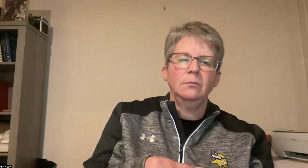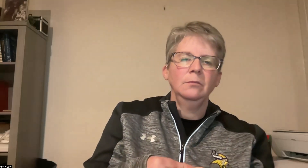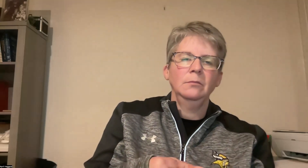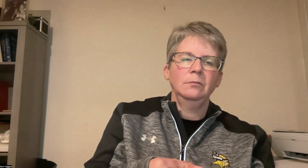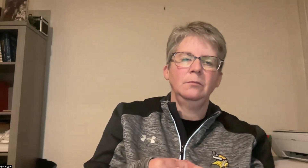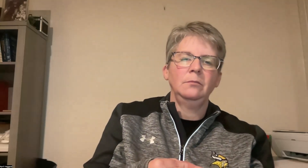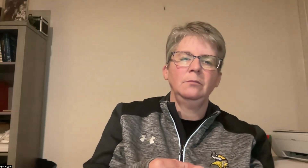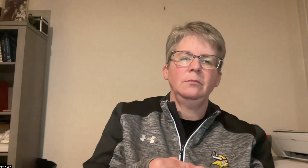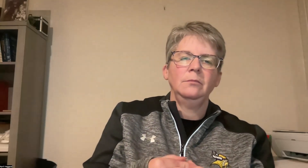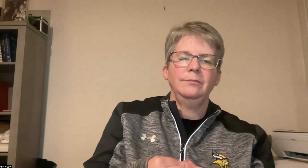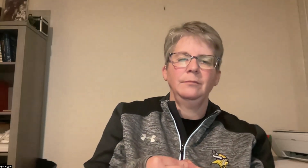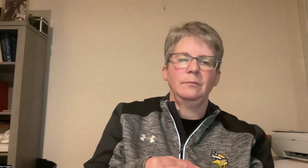and